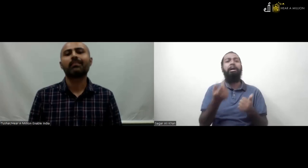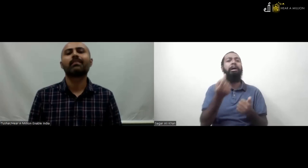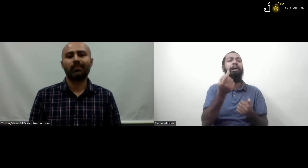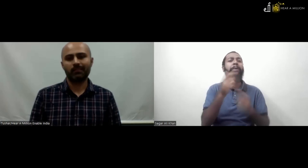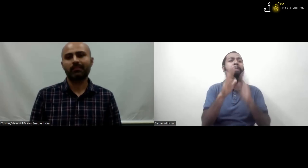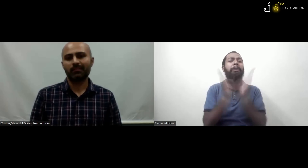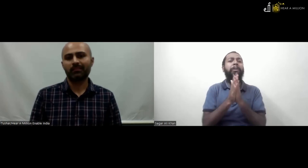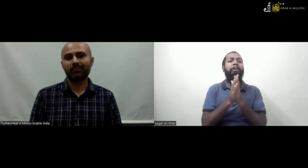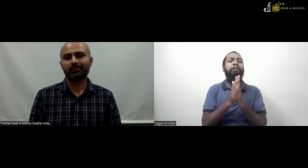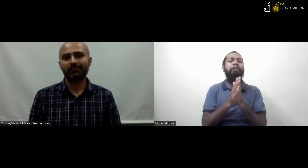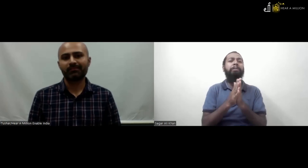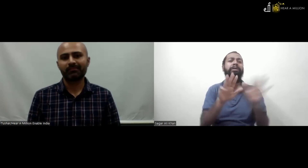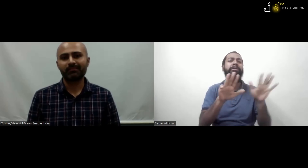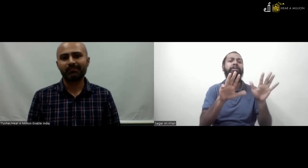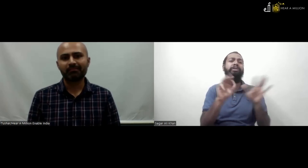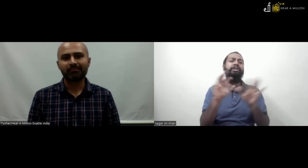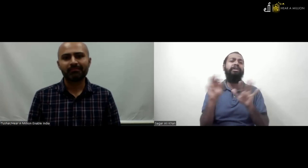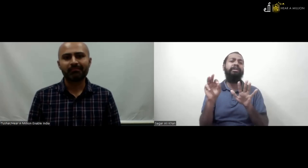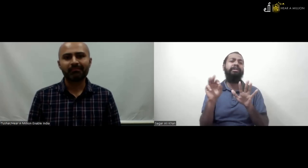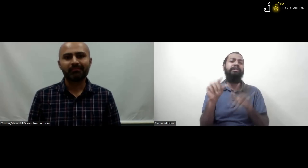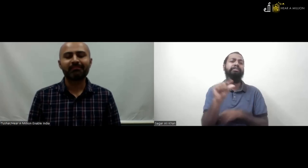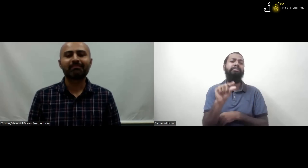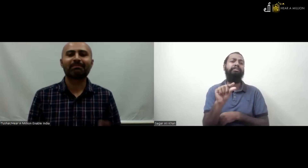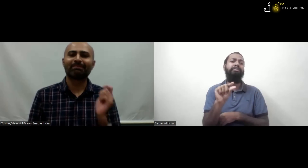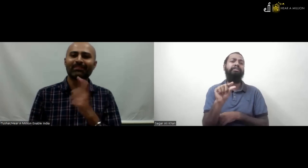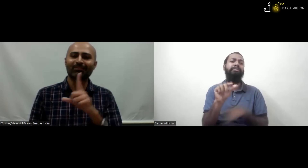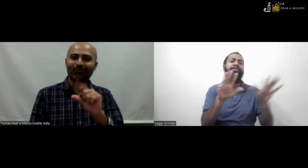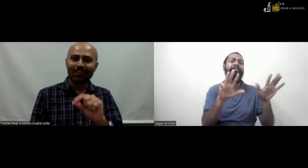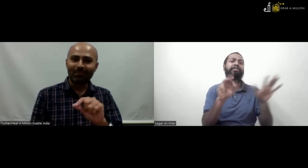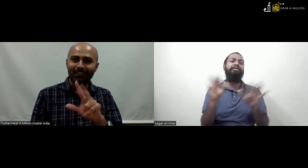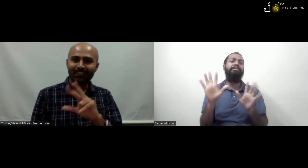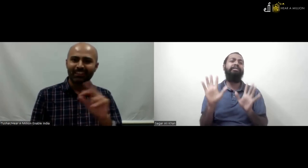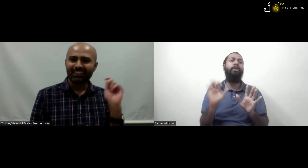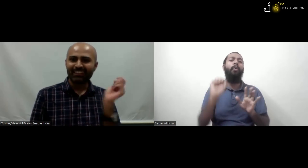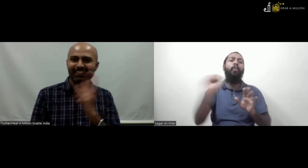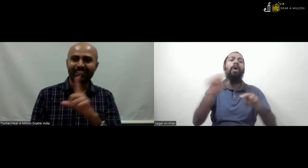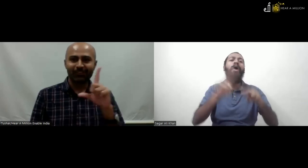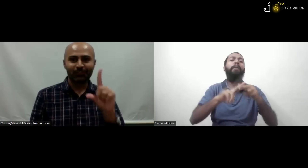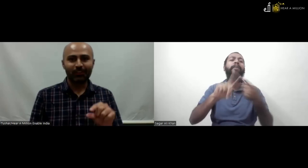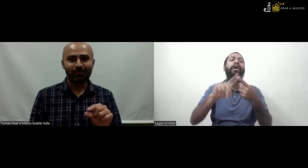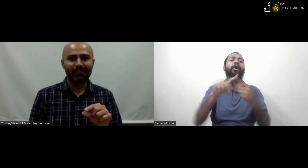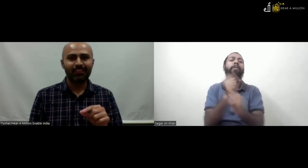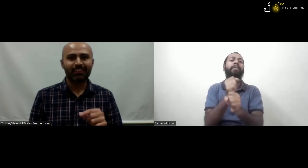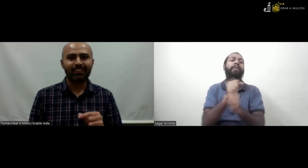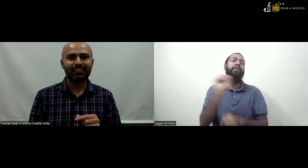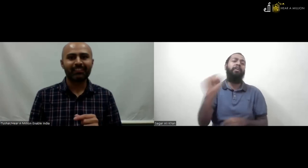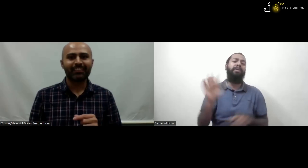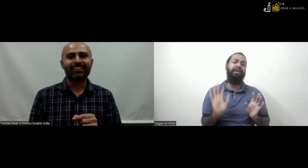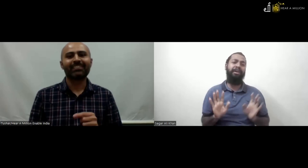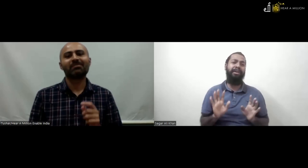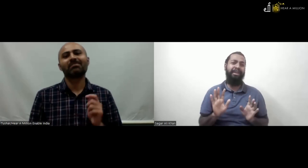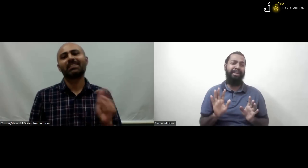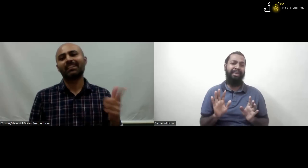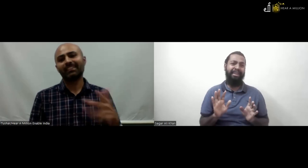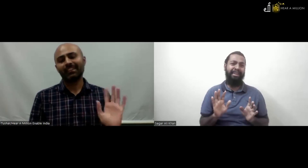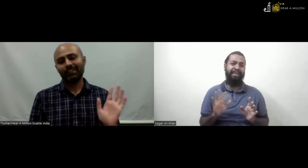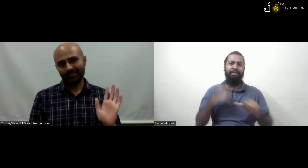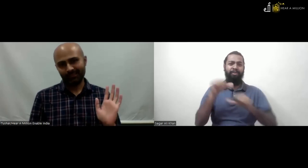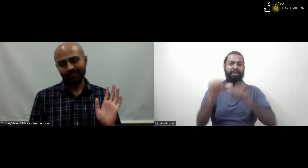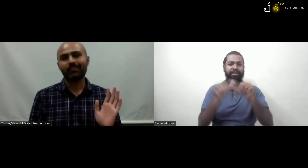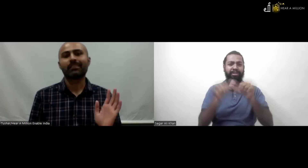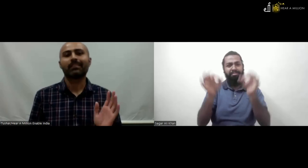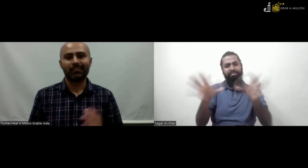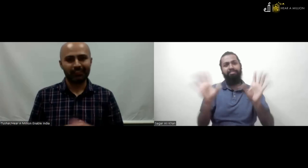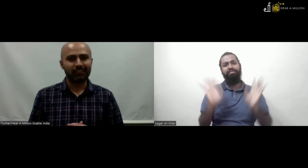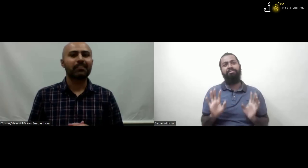But since I had that paper, I had no issue. So I paid about 900, 800 rupees only. And that